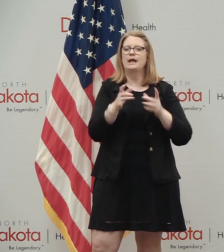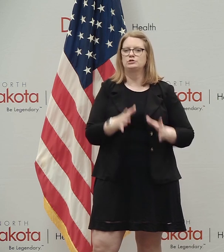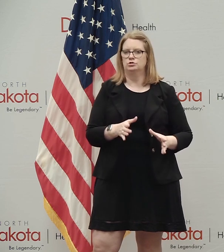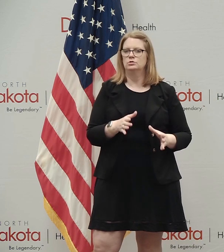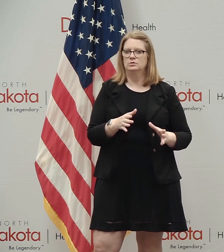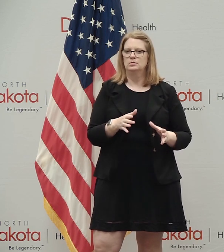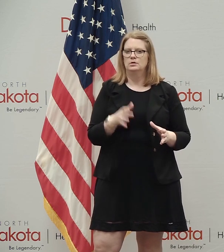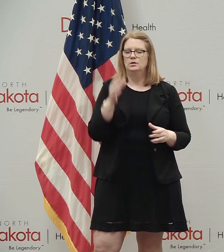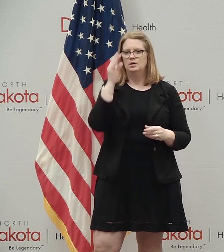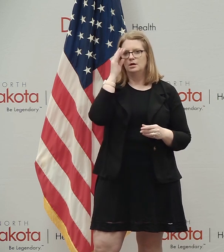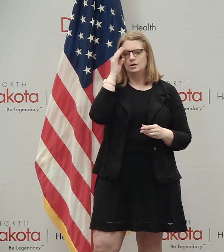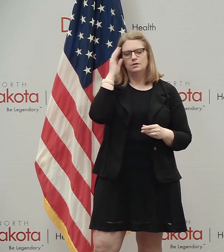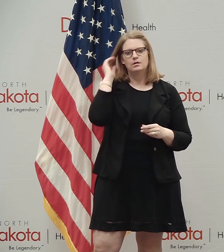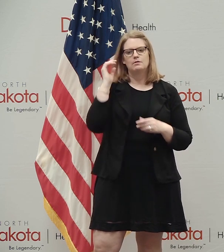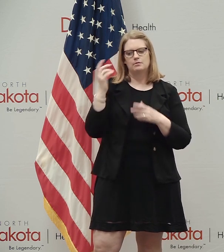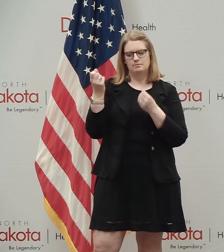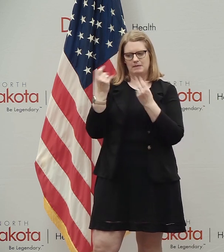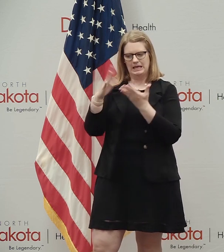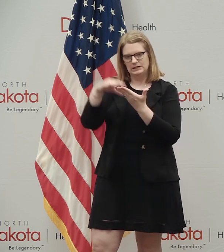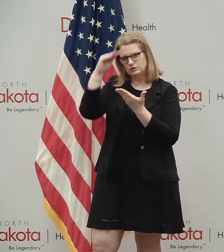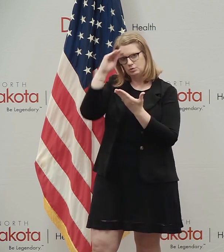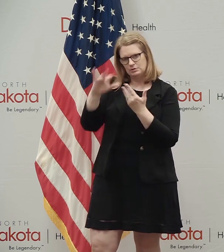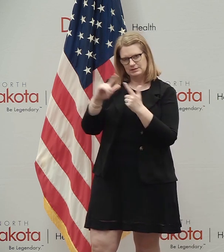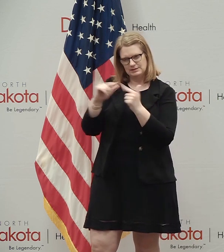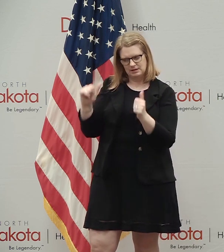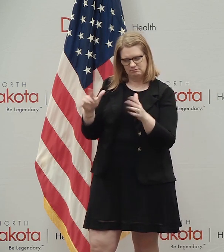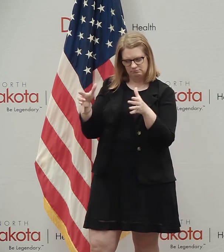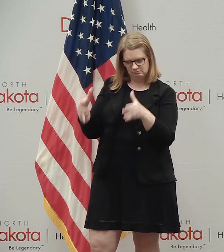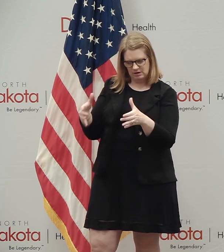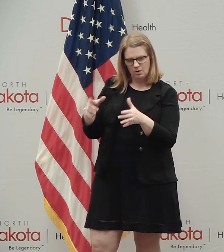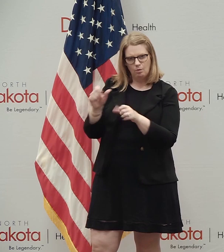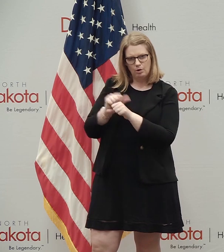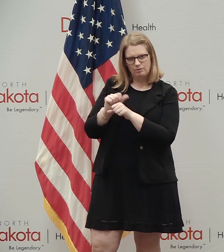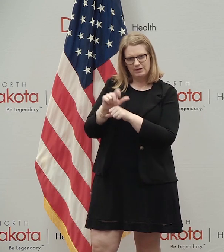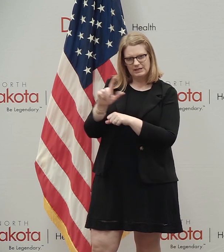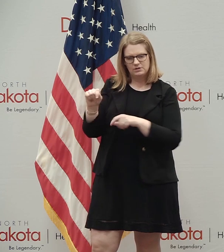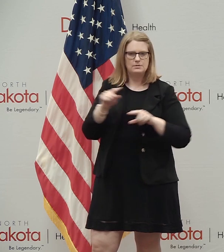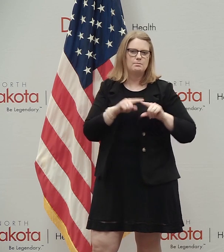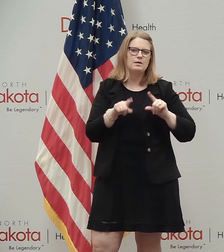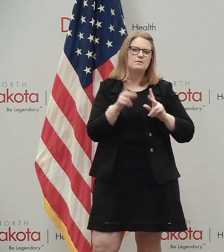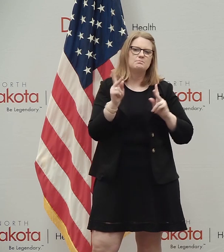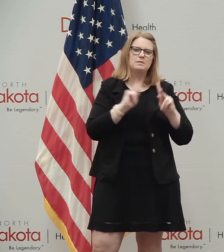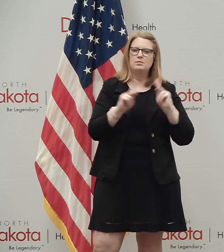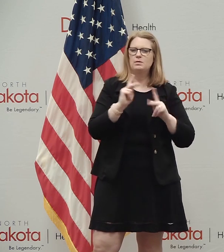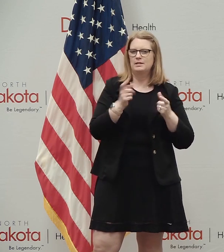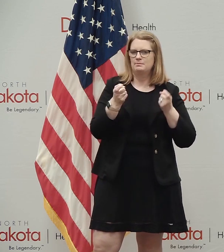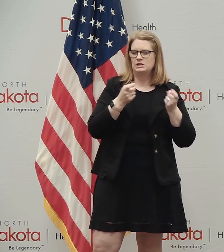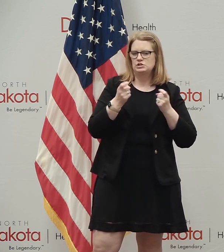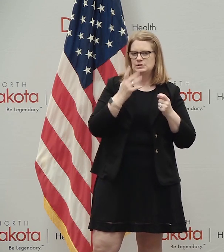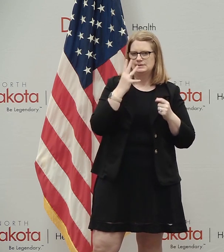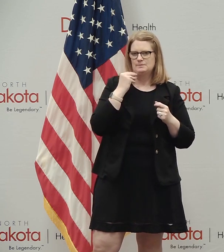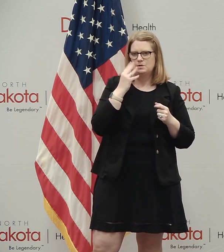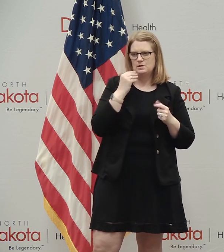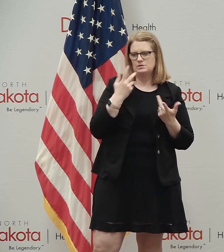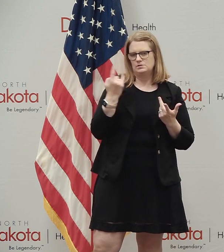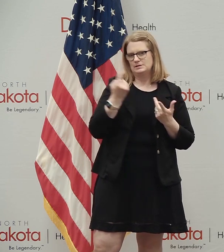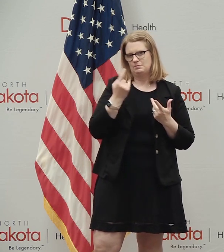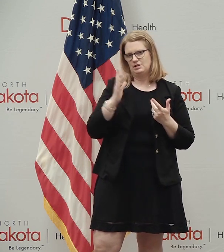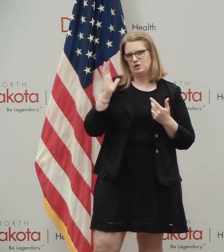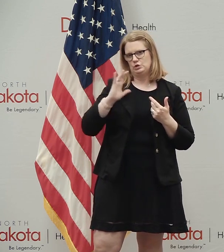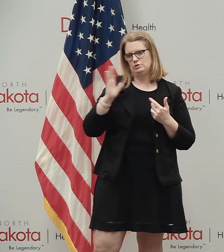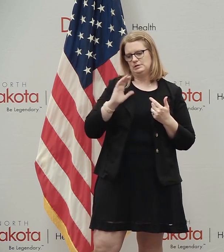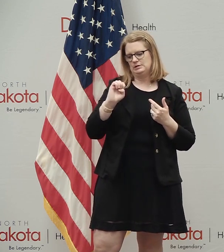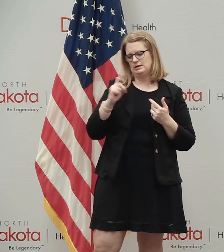frontline people, students and others, but we're looking probably for people with managerial experience or maybe somebody that used to be